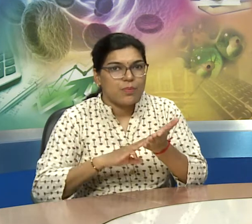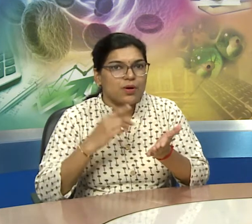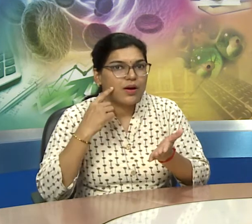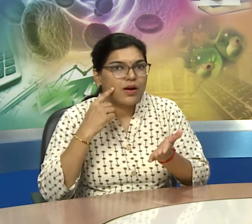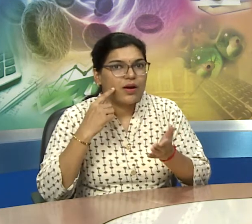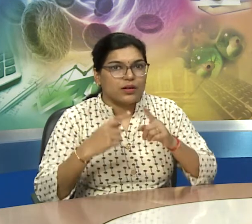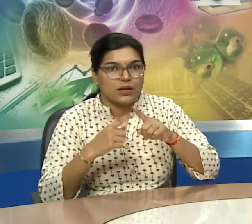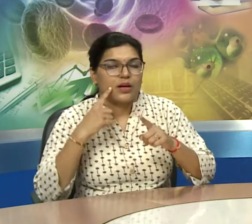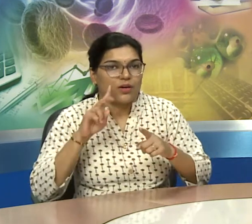the primitive